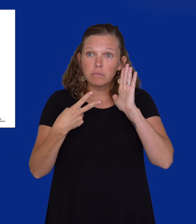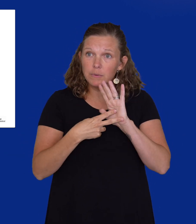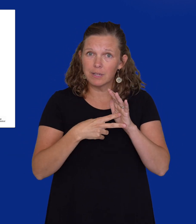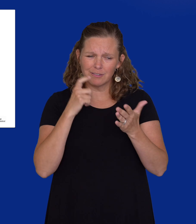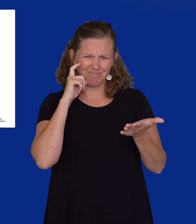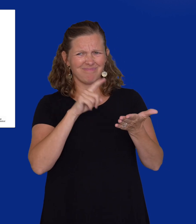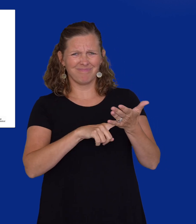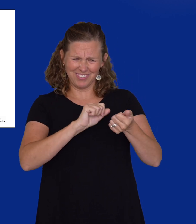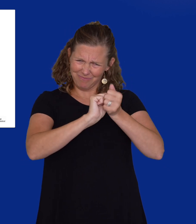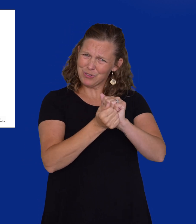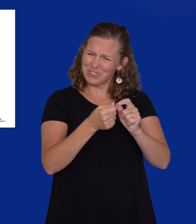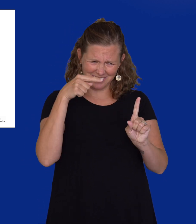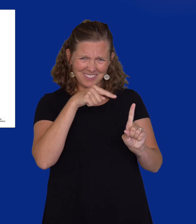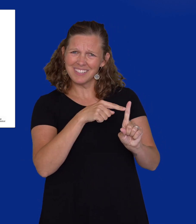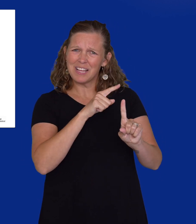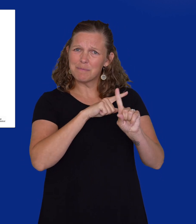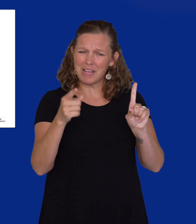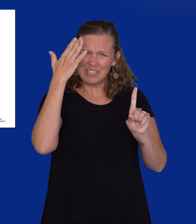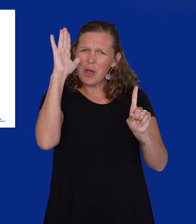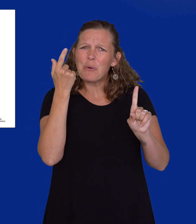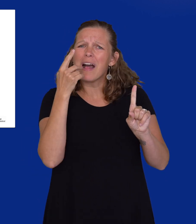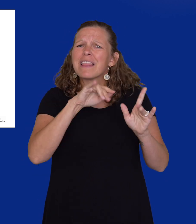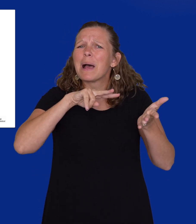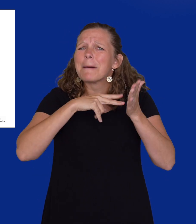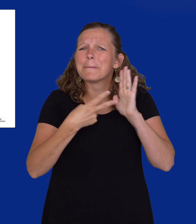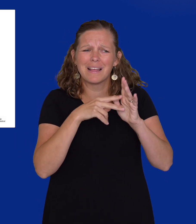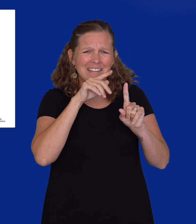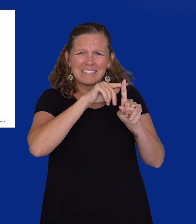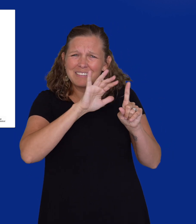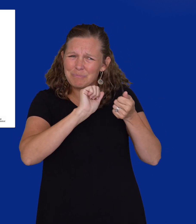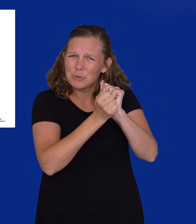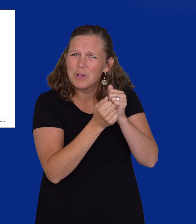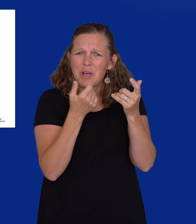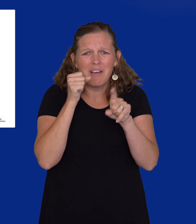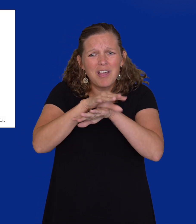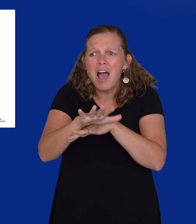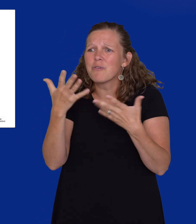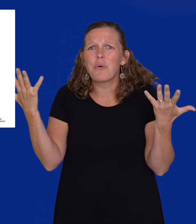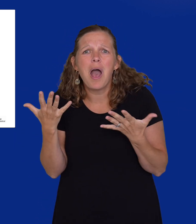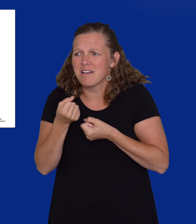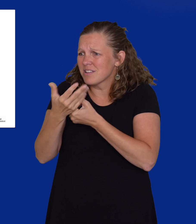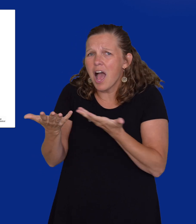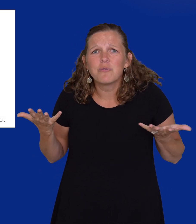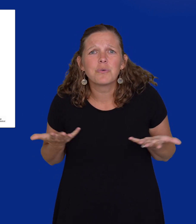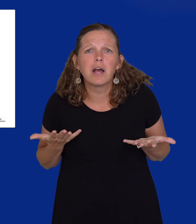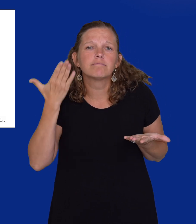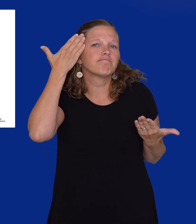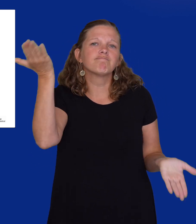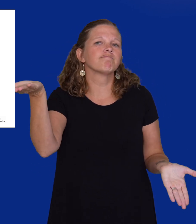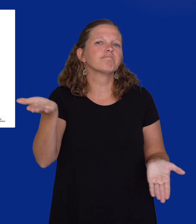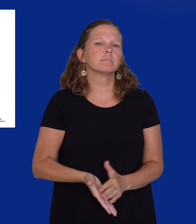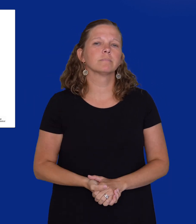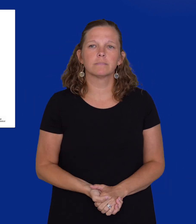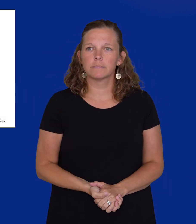This means that we found a change in a gene, but we aren't quite sure if the spelling change causes a problem or